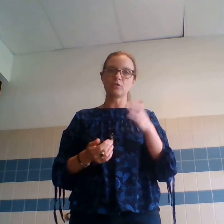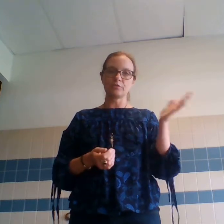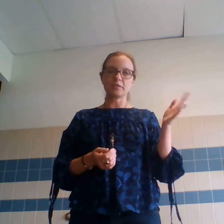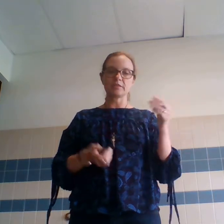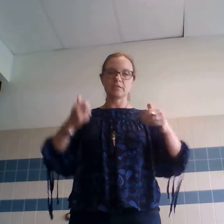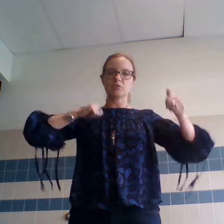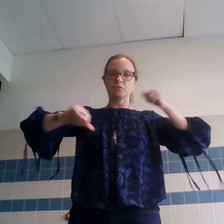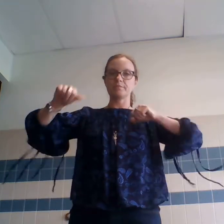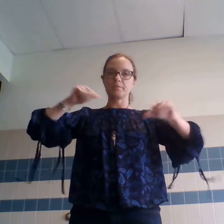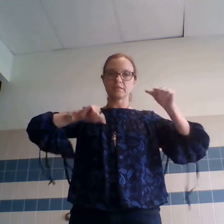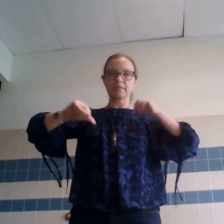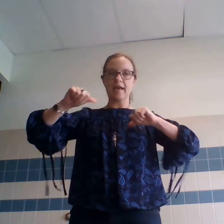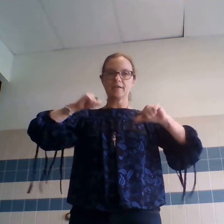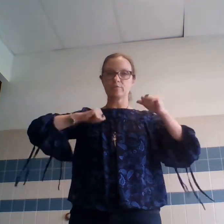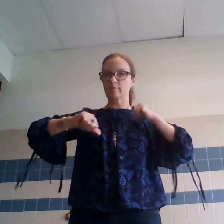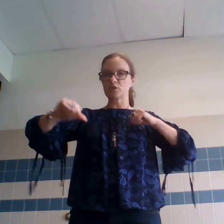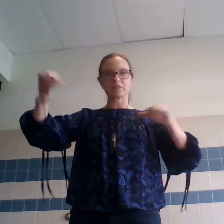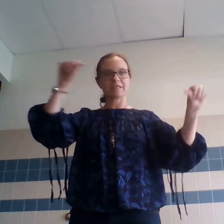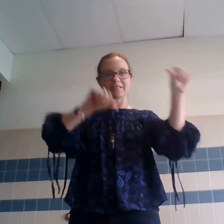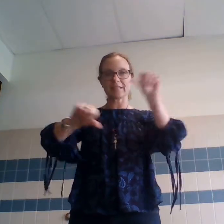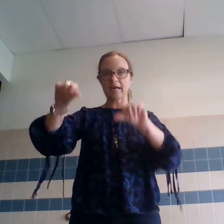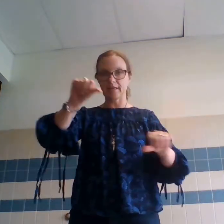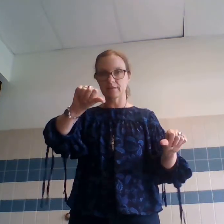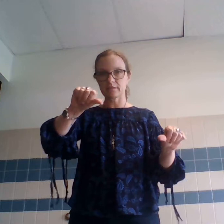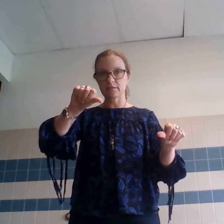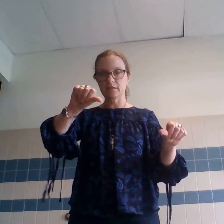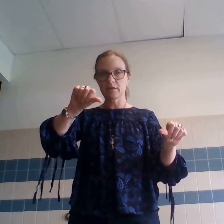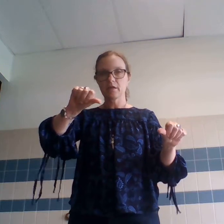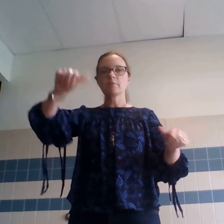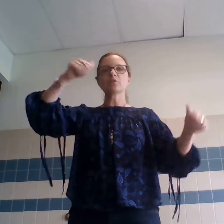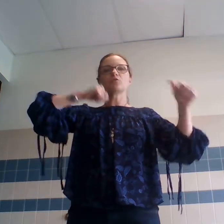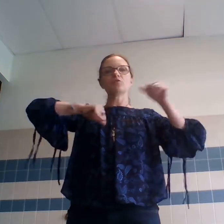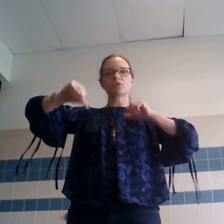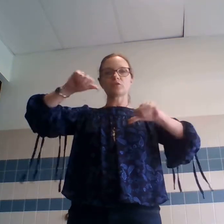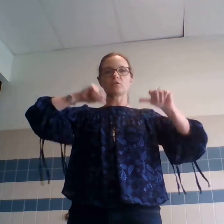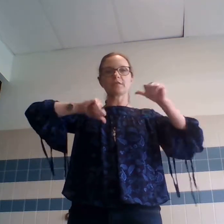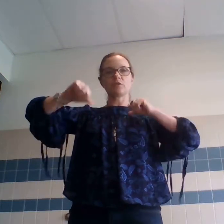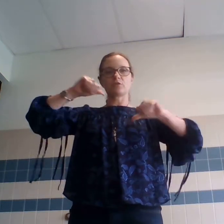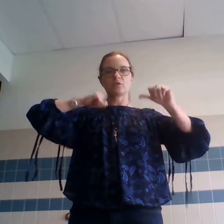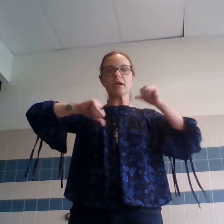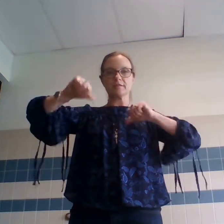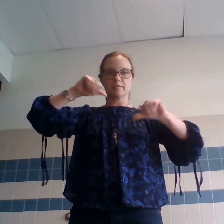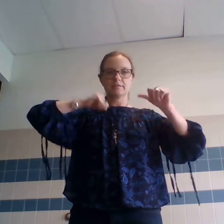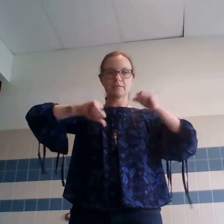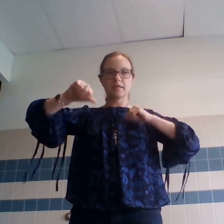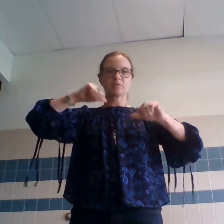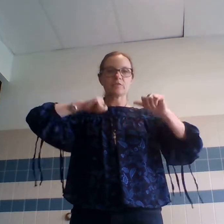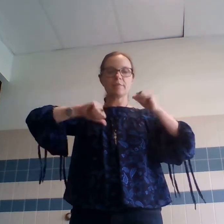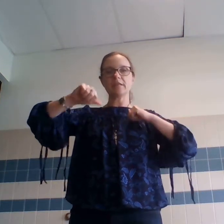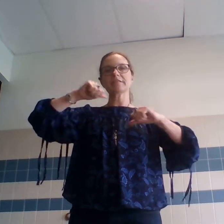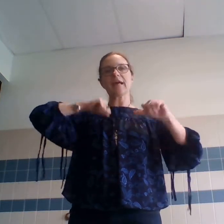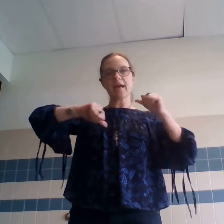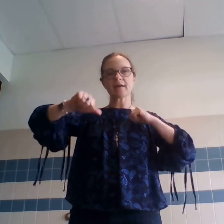learned recently too. This is act. Remember, just like science, but you do circles on your chest. Okay, so that means